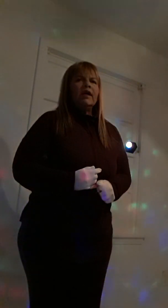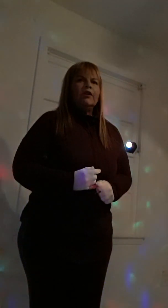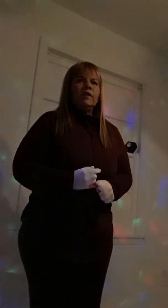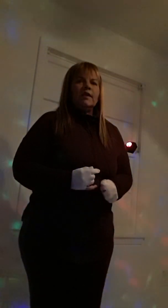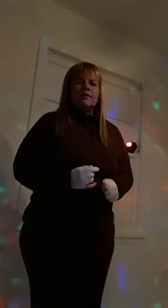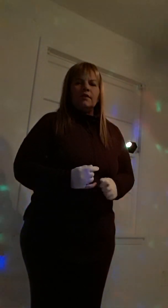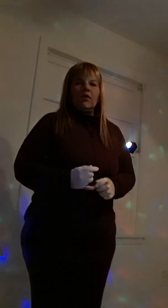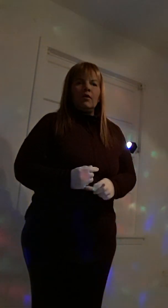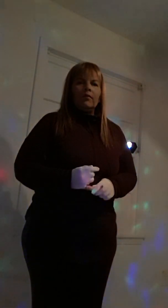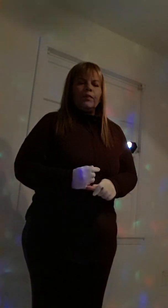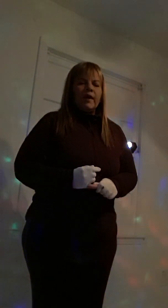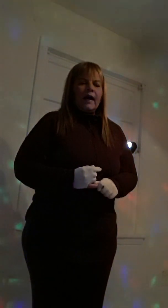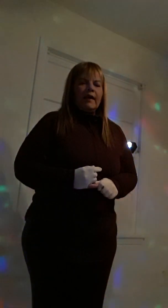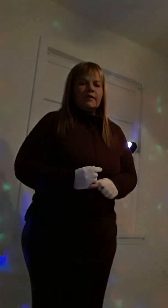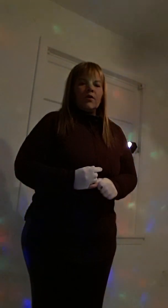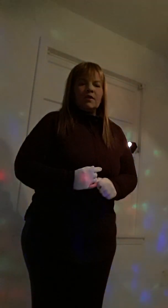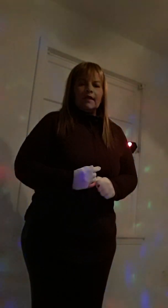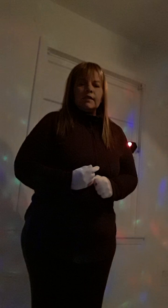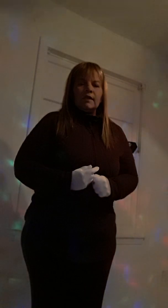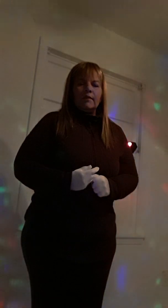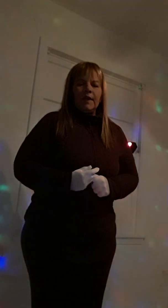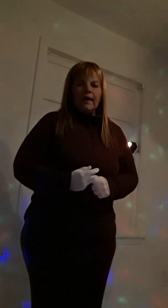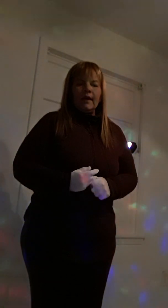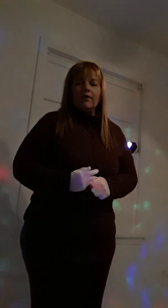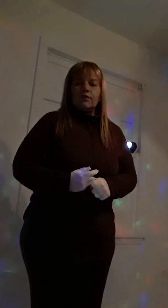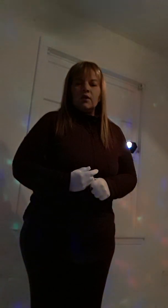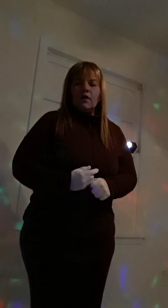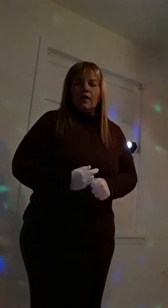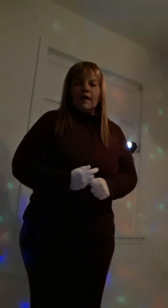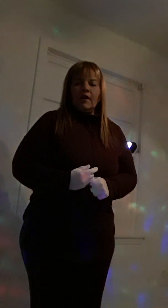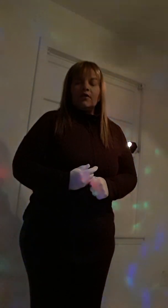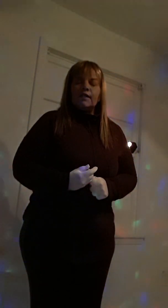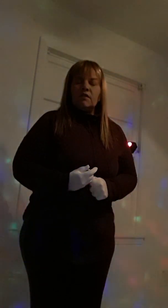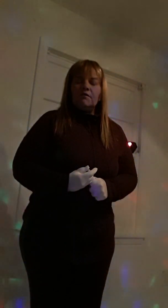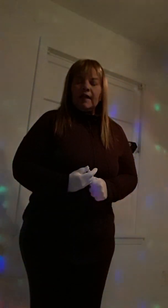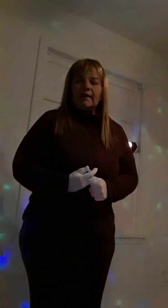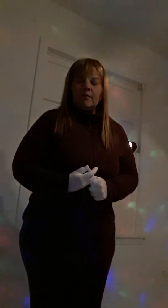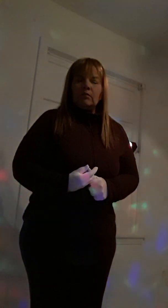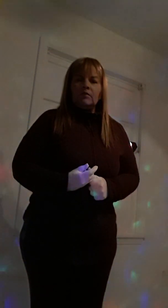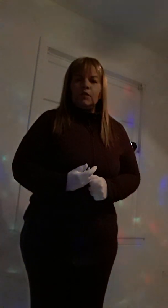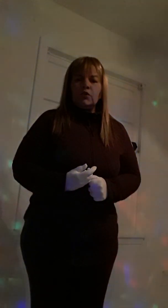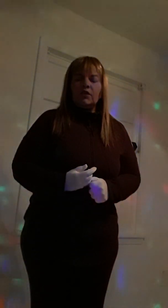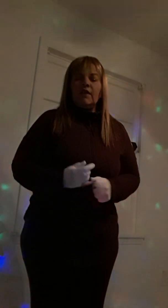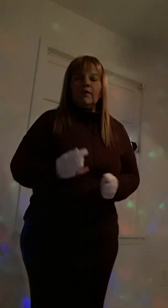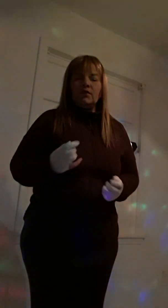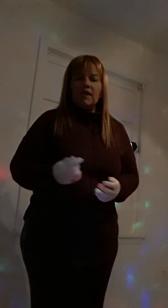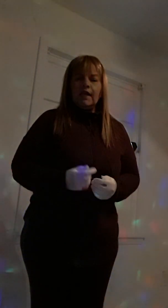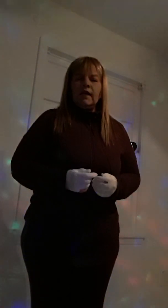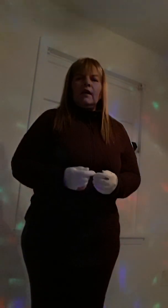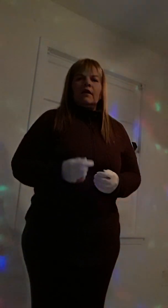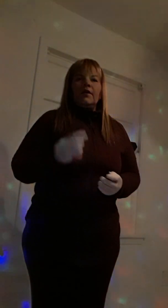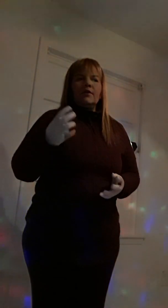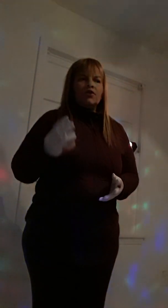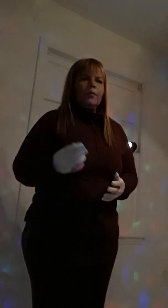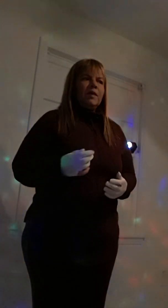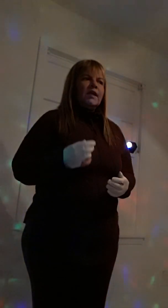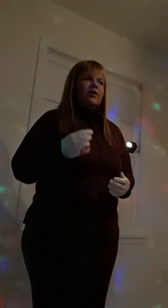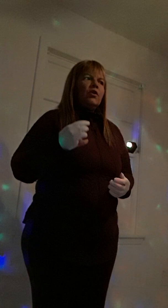poquito de atención a las cosas, ¿verdad? Que nos hacen falta. Just if you see that there's something that you're